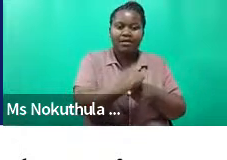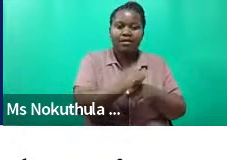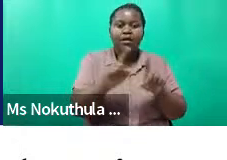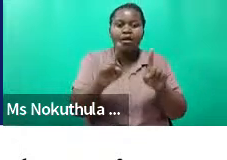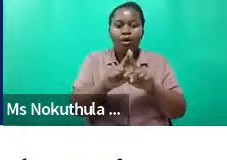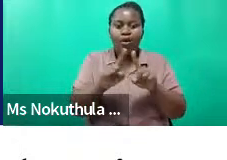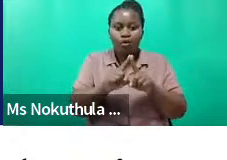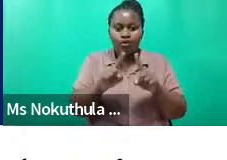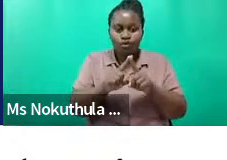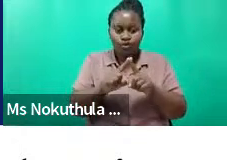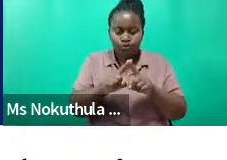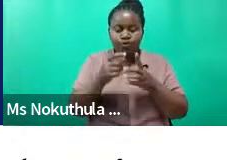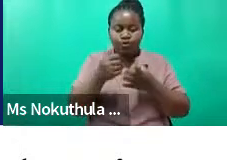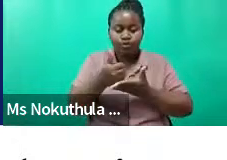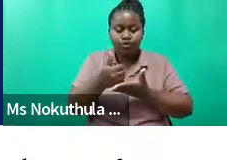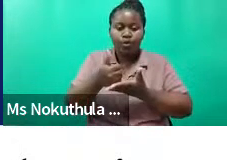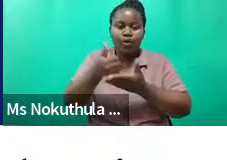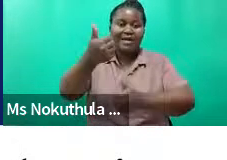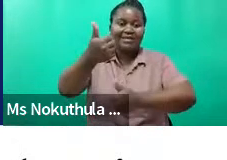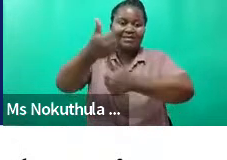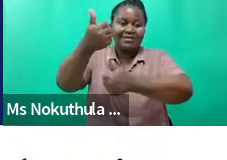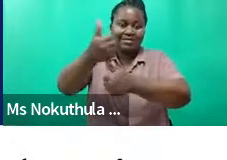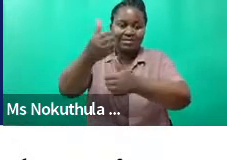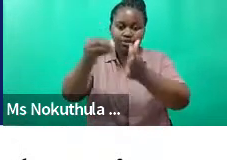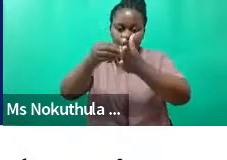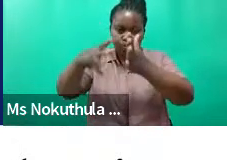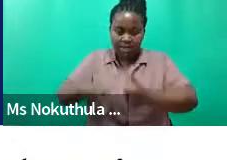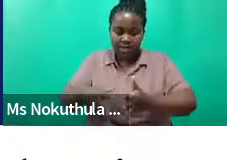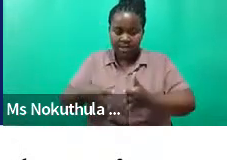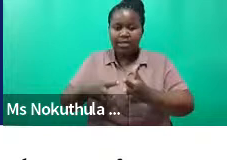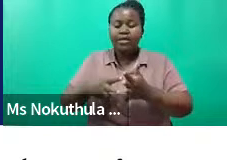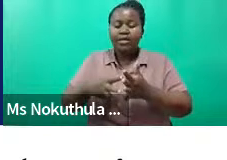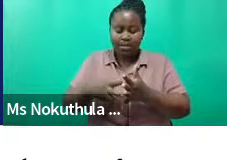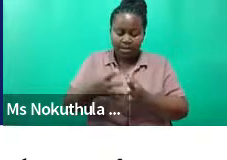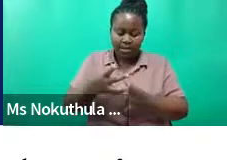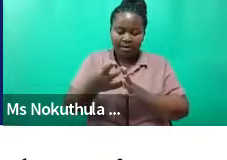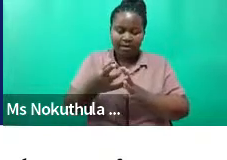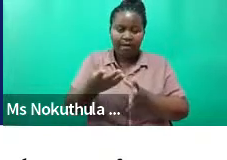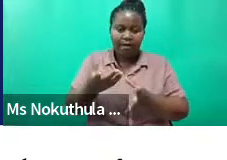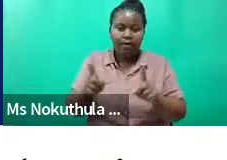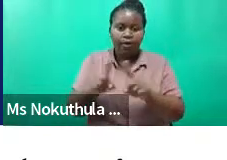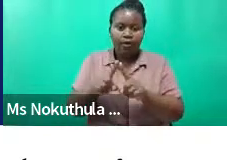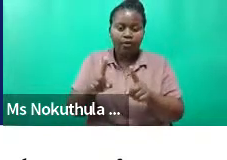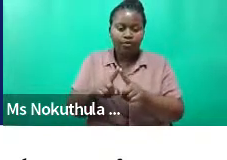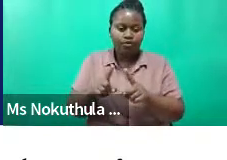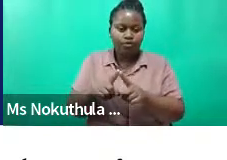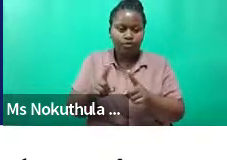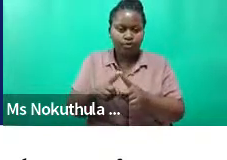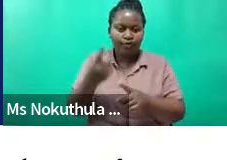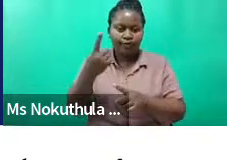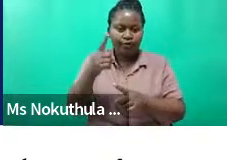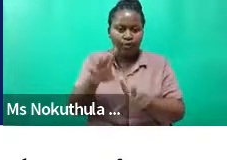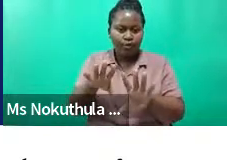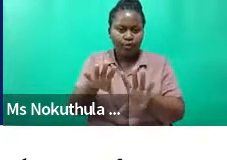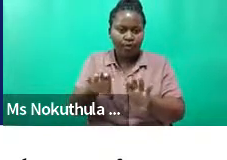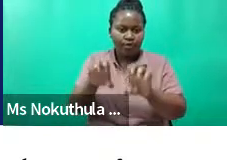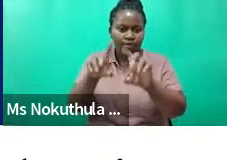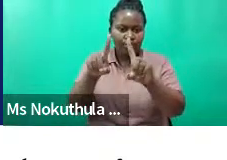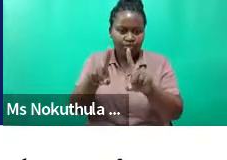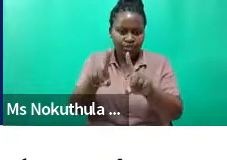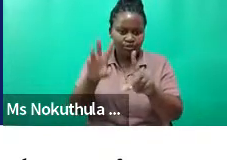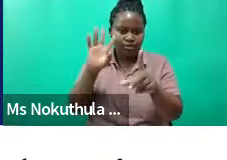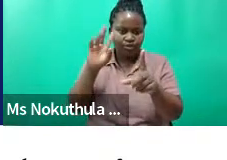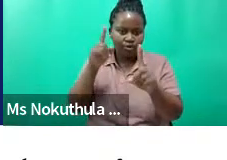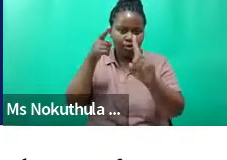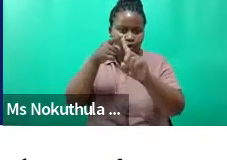to assist students with disability in choosing, getting, and keeping to the educational goal. So